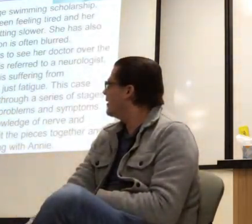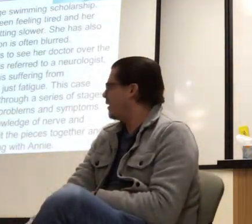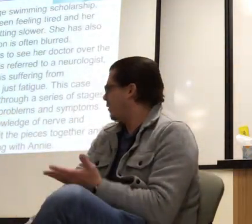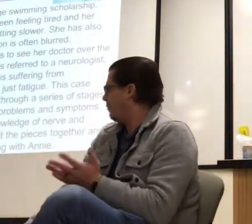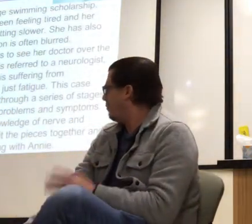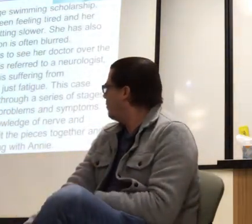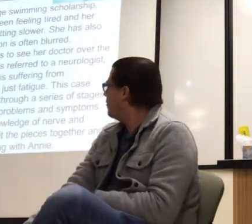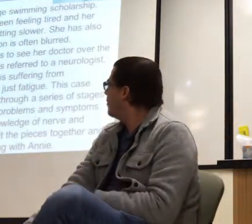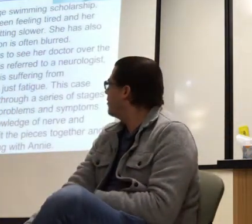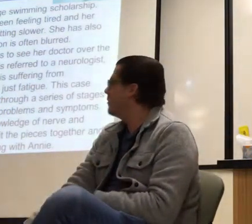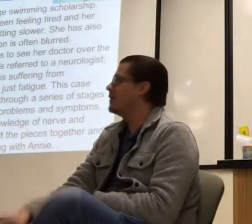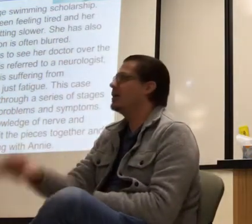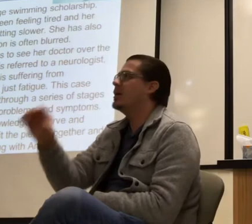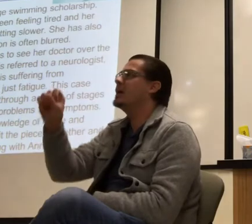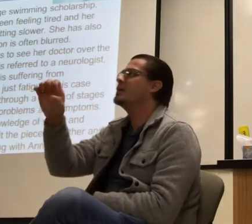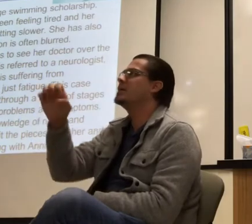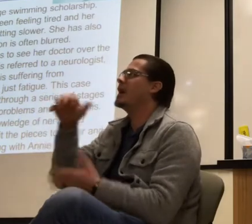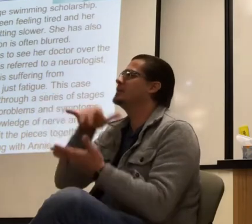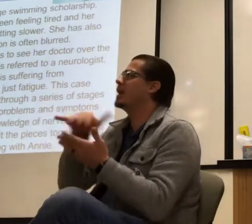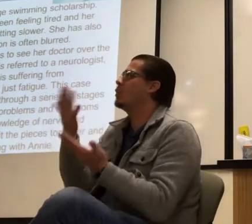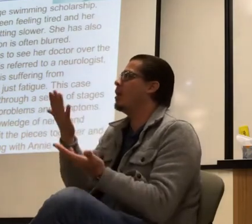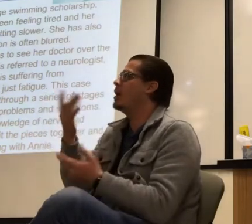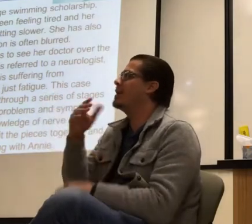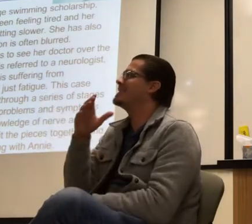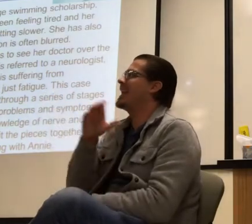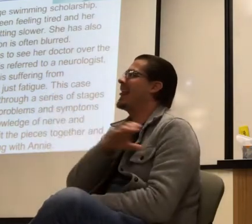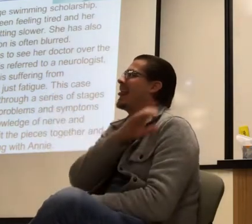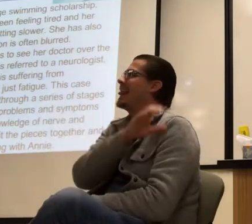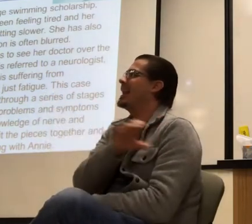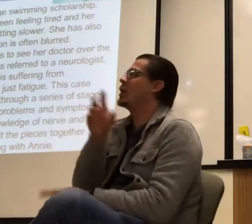Case studies are a clinical application